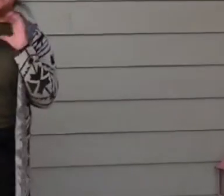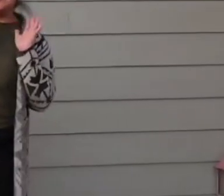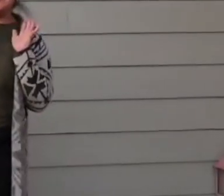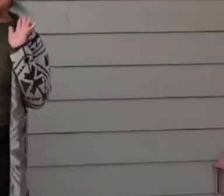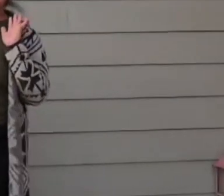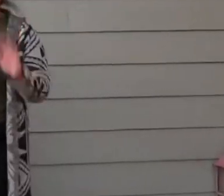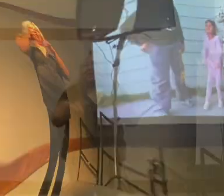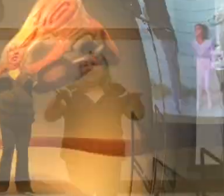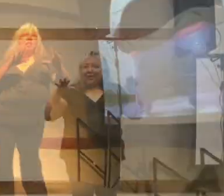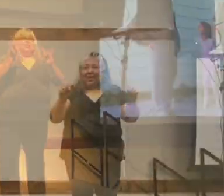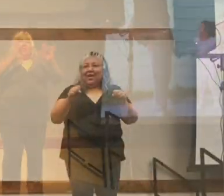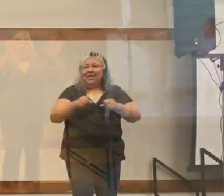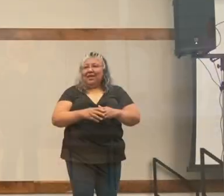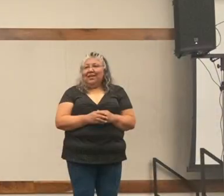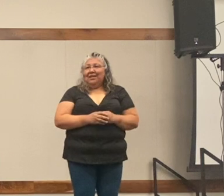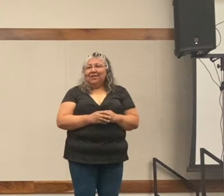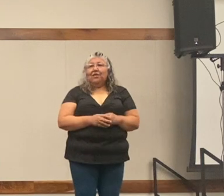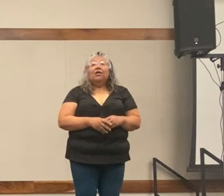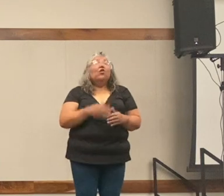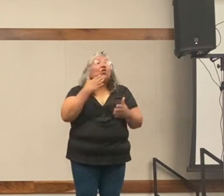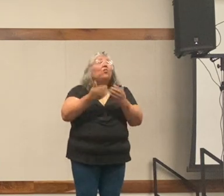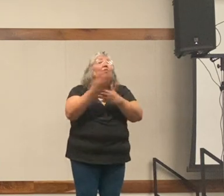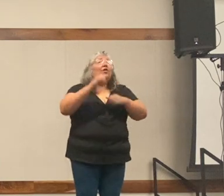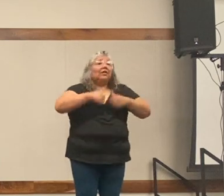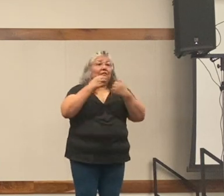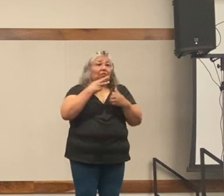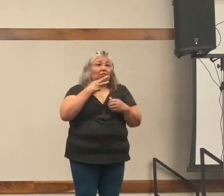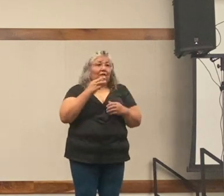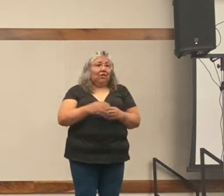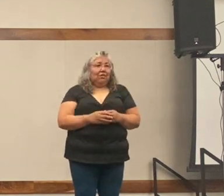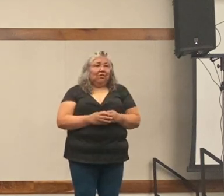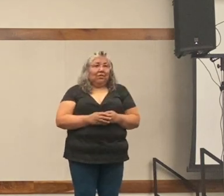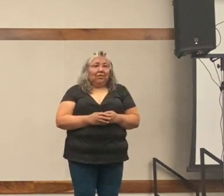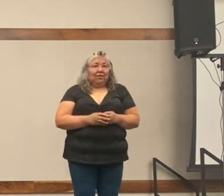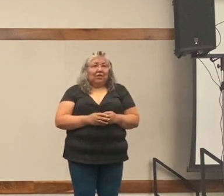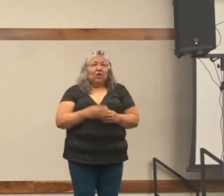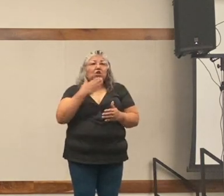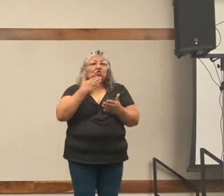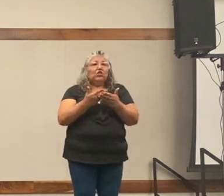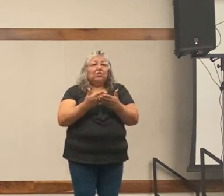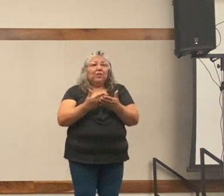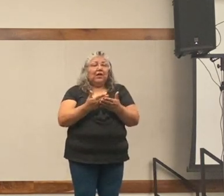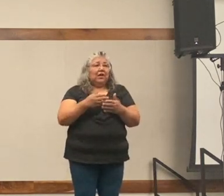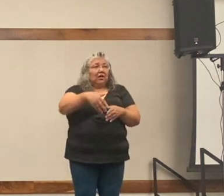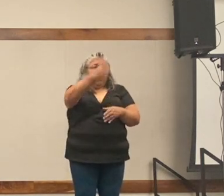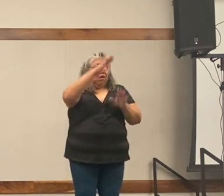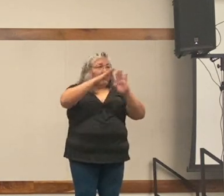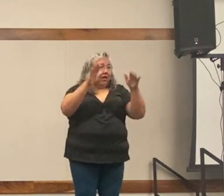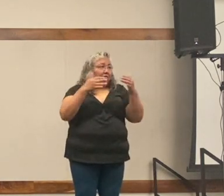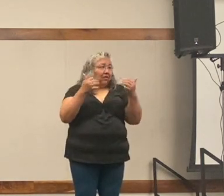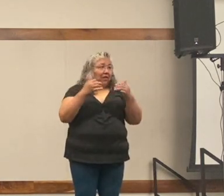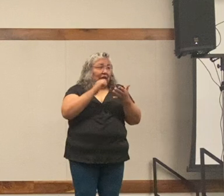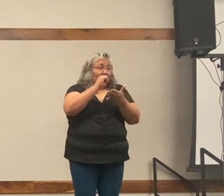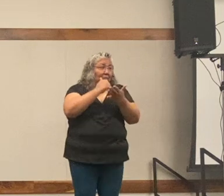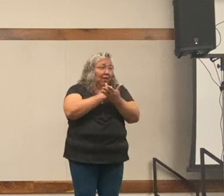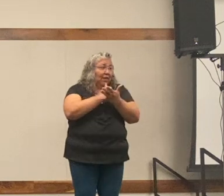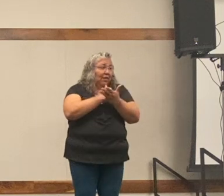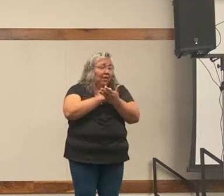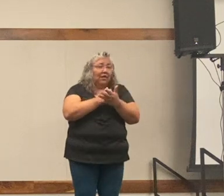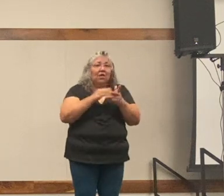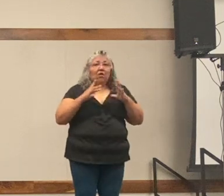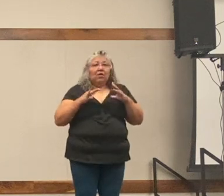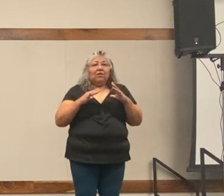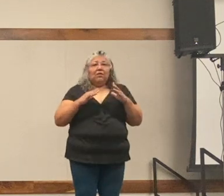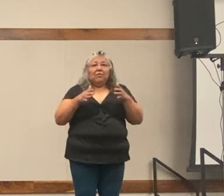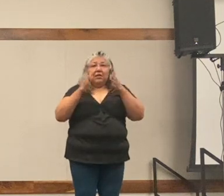We love you. Well, good morning, Living Water. Good morning. It's good to be in God's house today. Yes, man. Sir. So listen, I